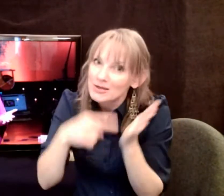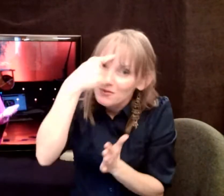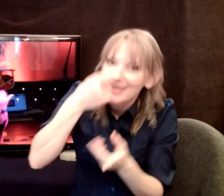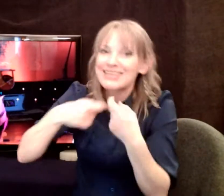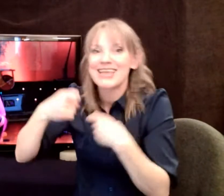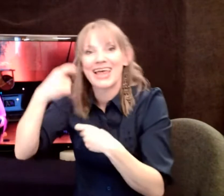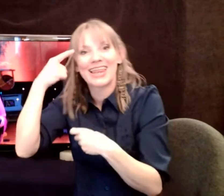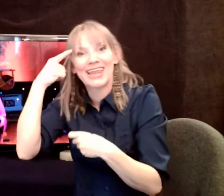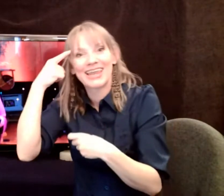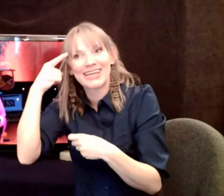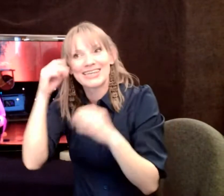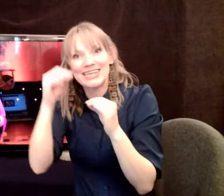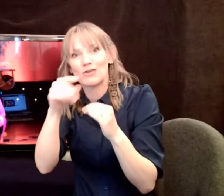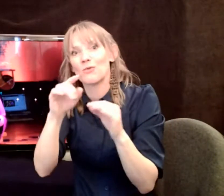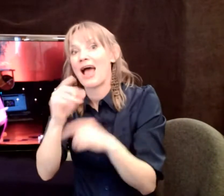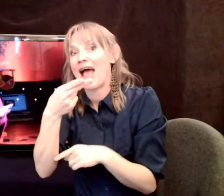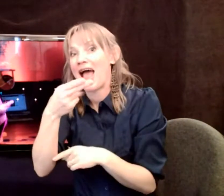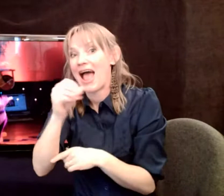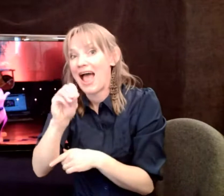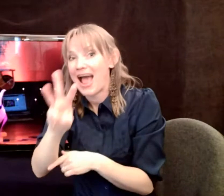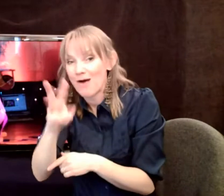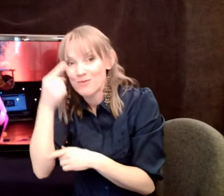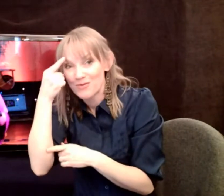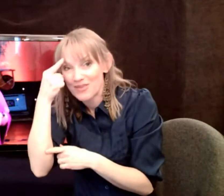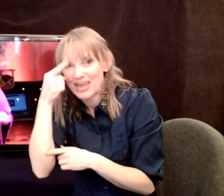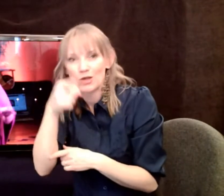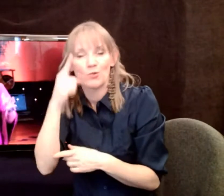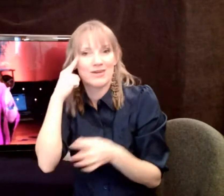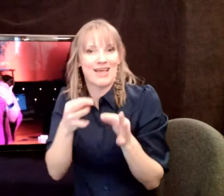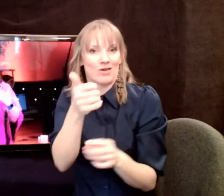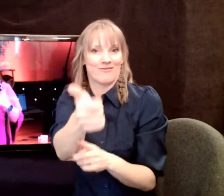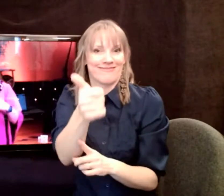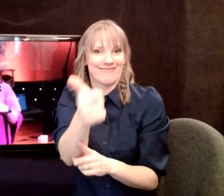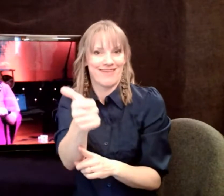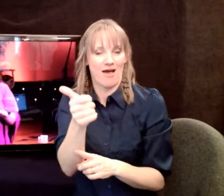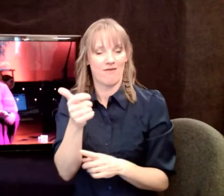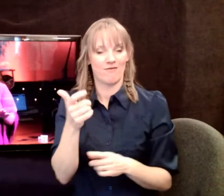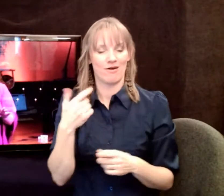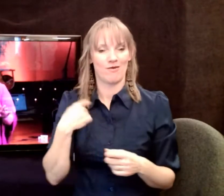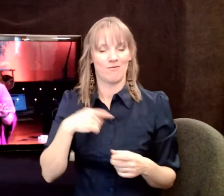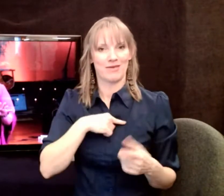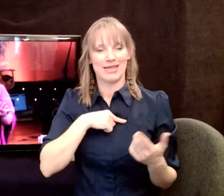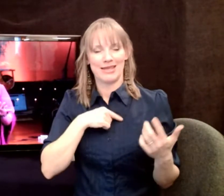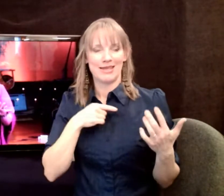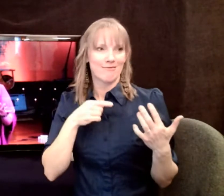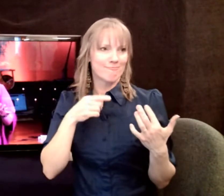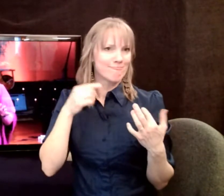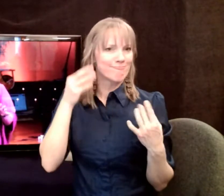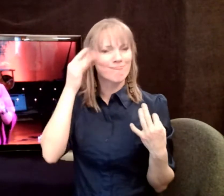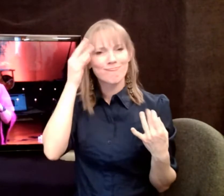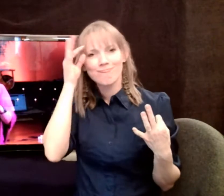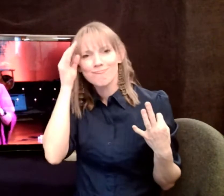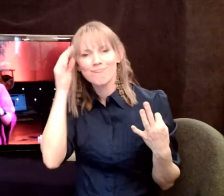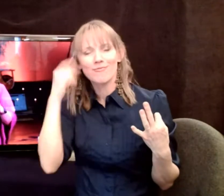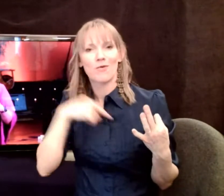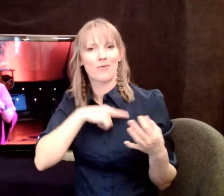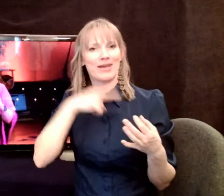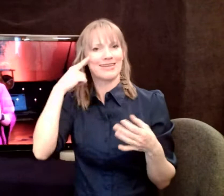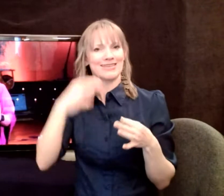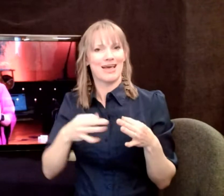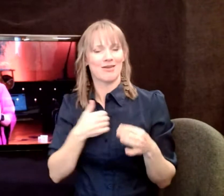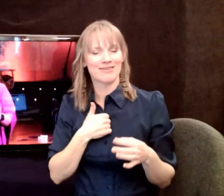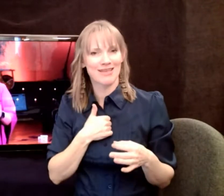think. You get to decide for yourself. We let ourselves kind of come to those conclusions. All I can say is